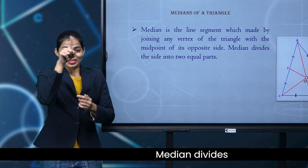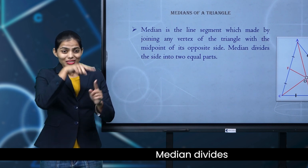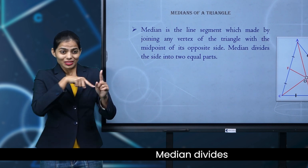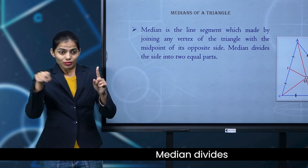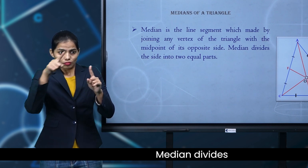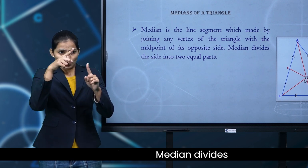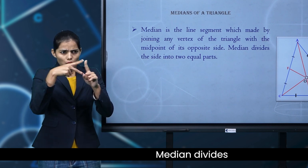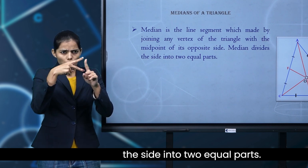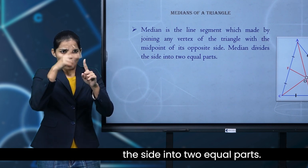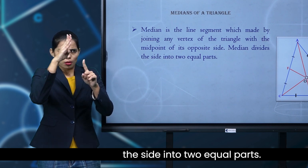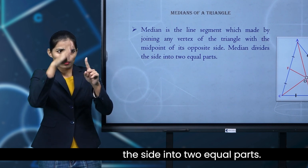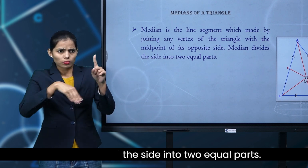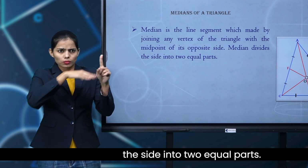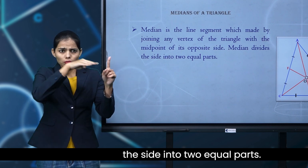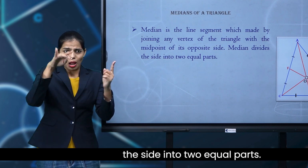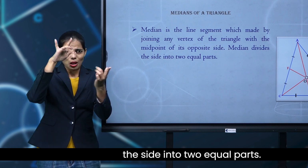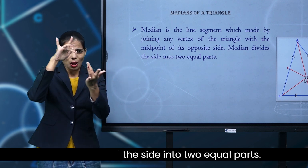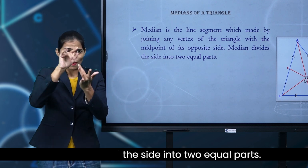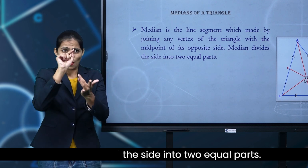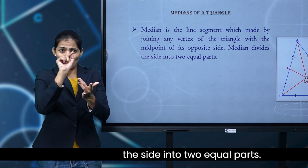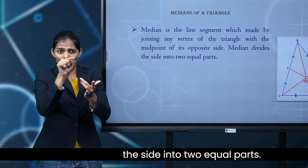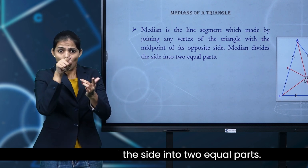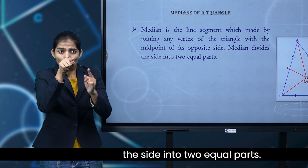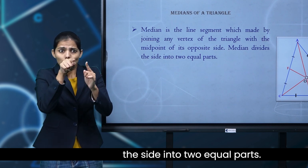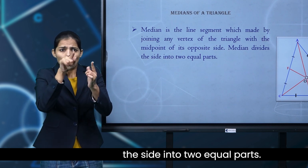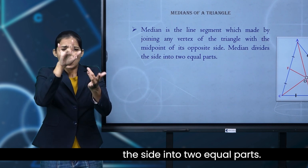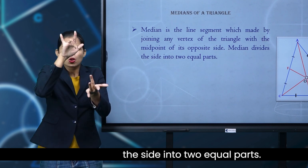Median divides the side into two equal parts.